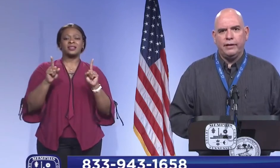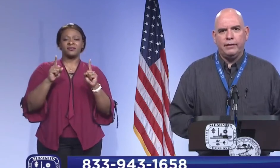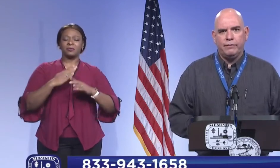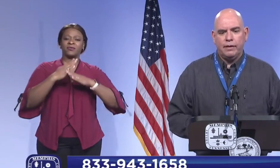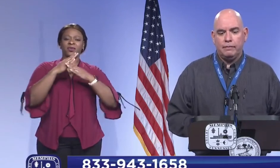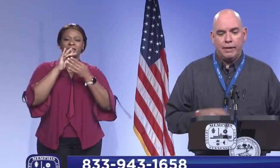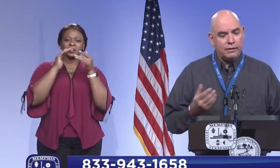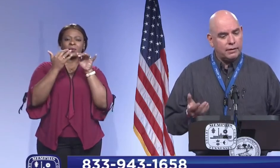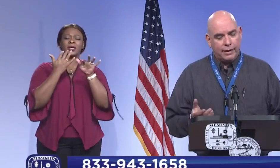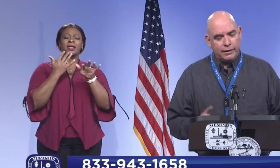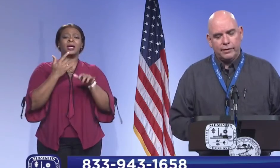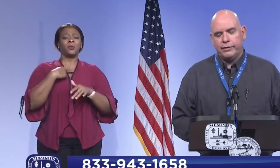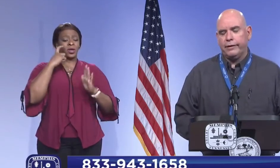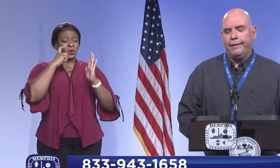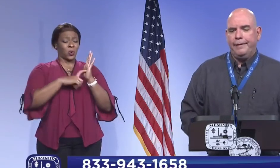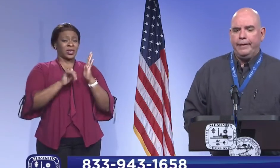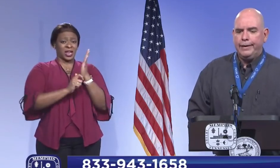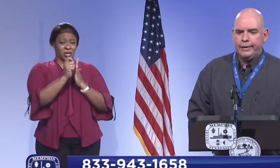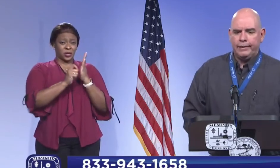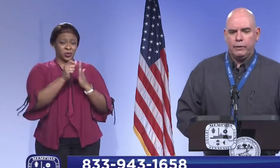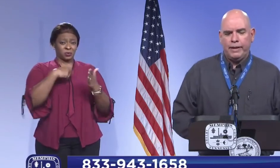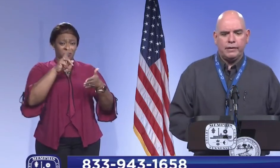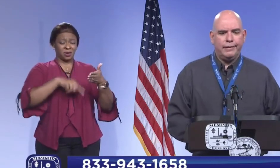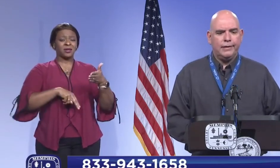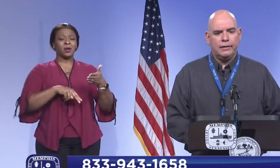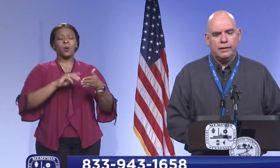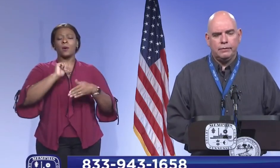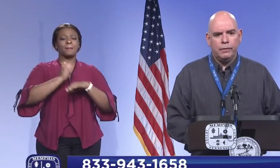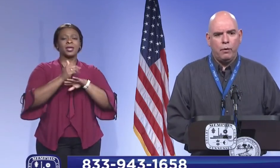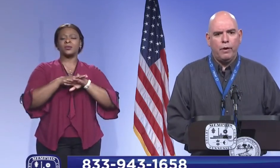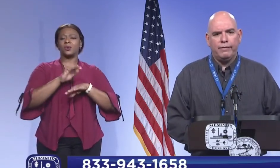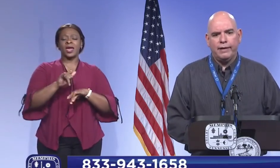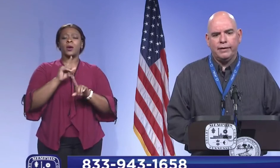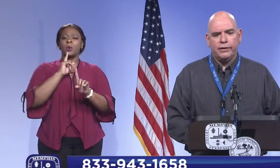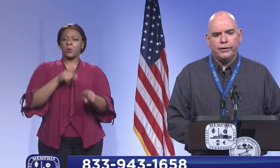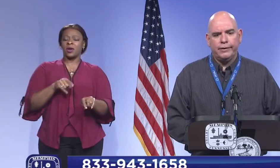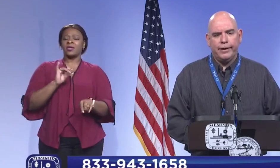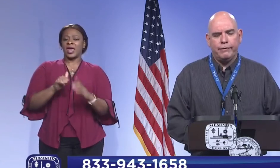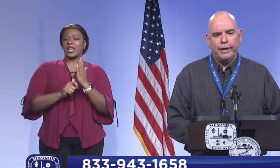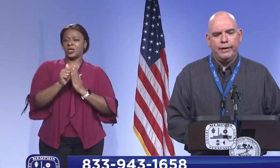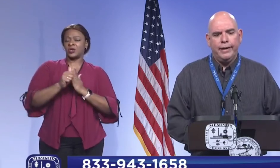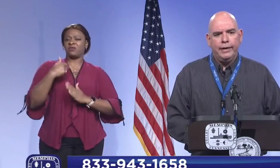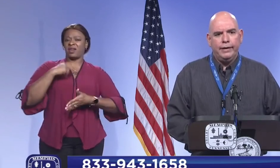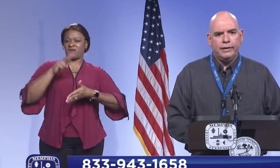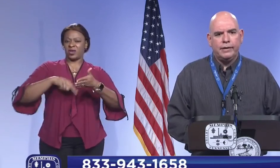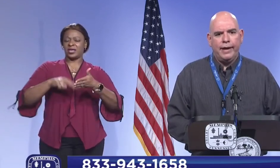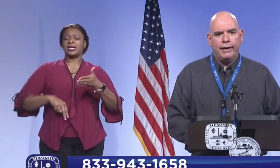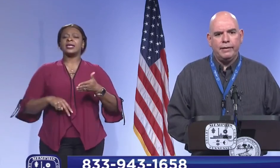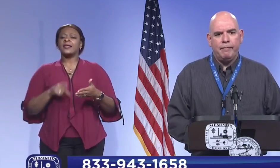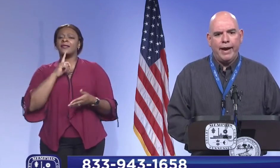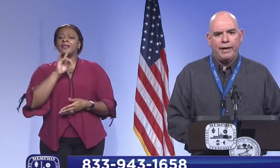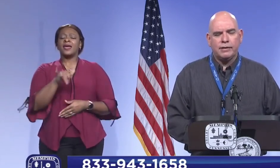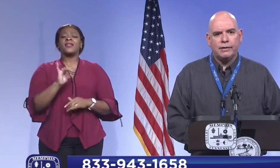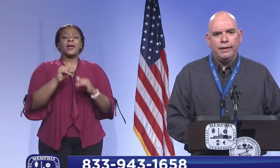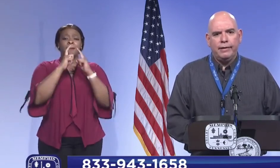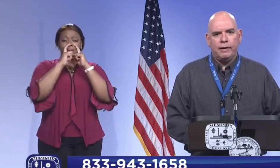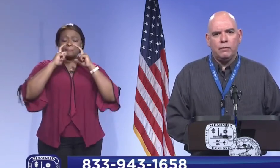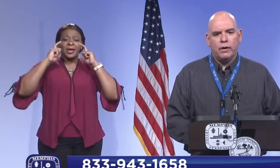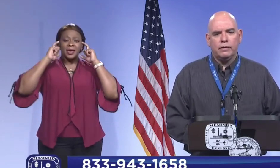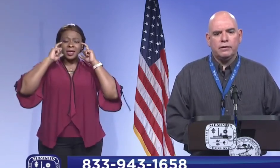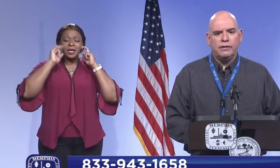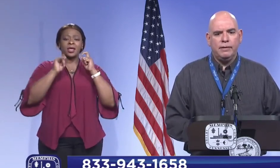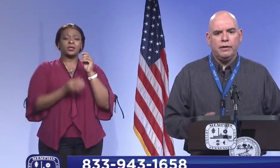seen based on that literature, or based on the report of that literature that I've read, is that the masks that